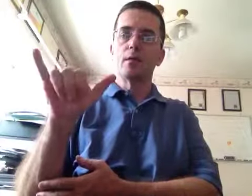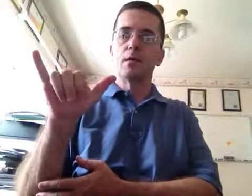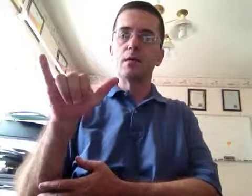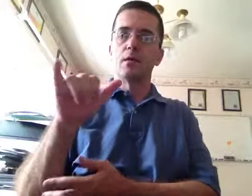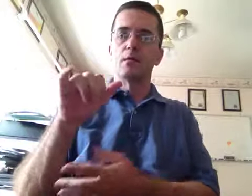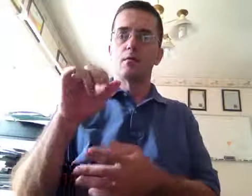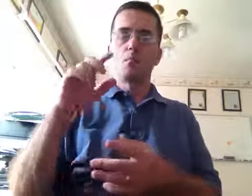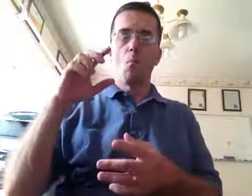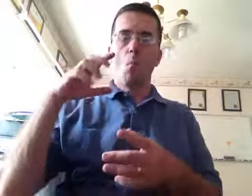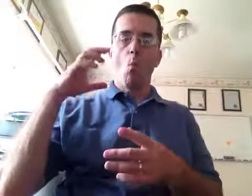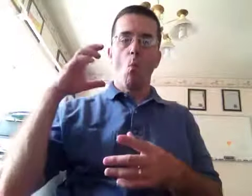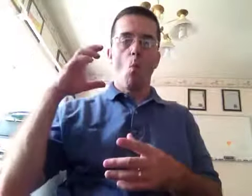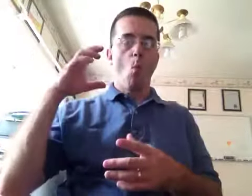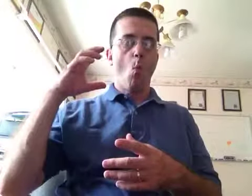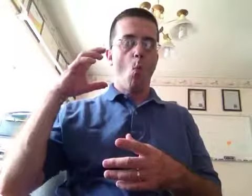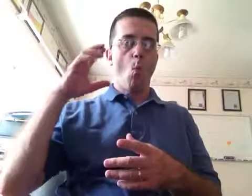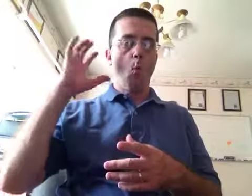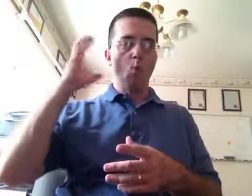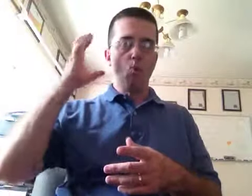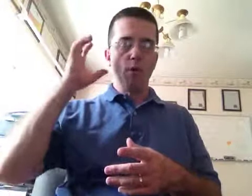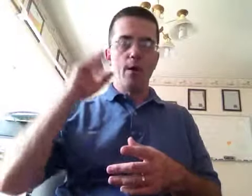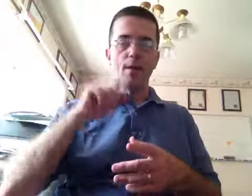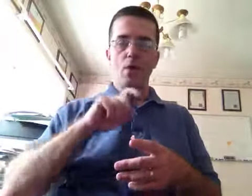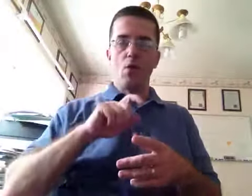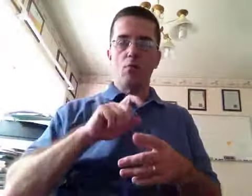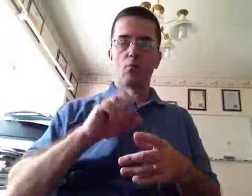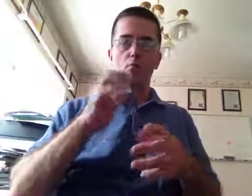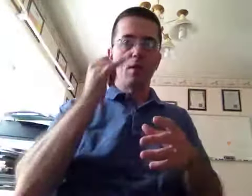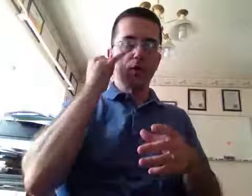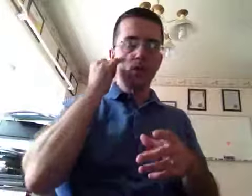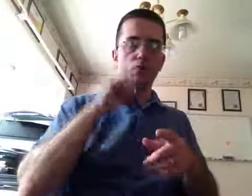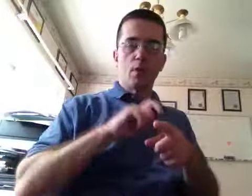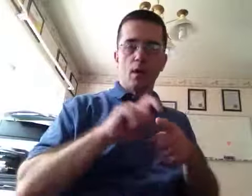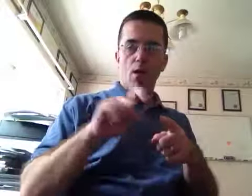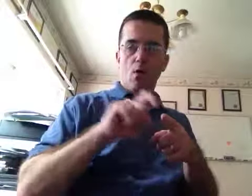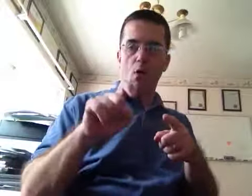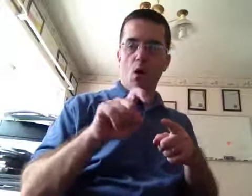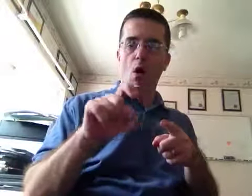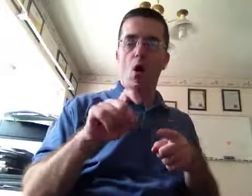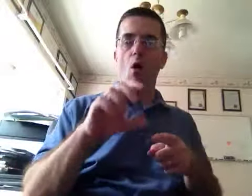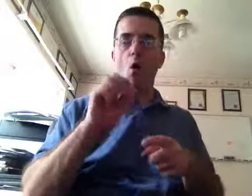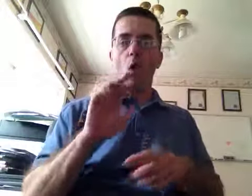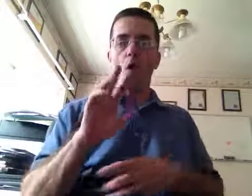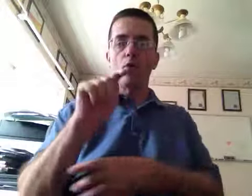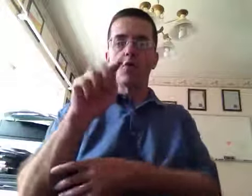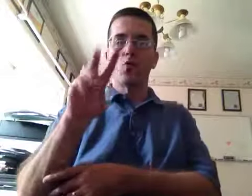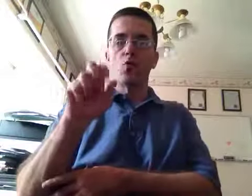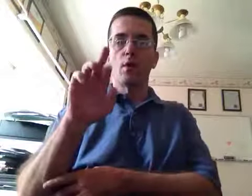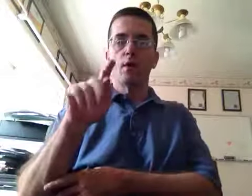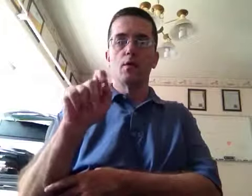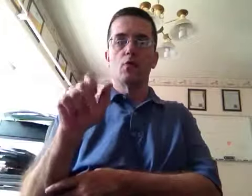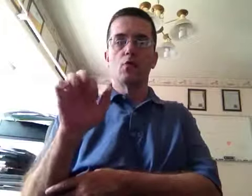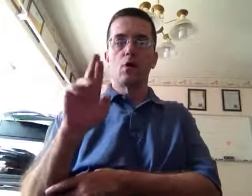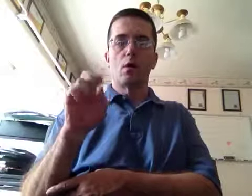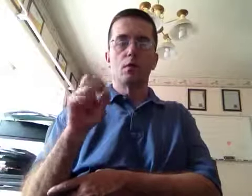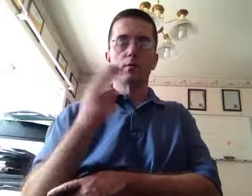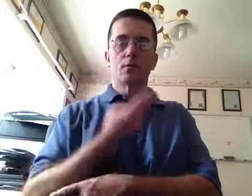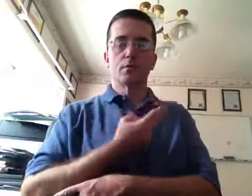Reading through some tweets, and by the way, you can follow us on Twitter at Dave Ramsey if you'd like. And thinking about our last caller, there